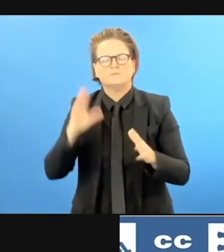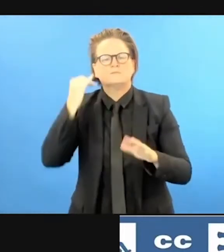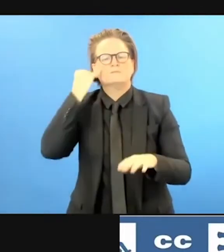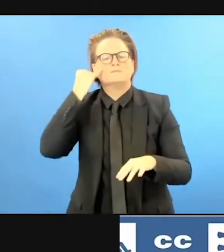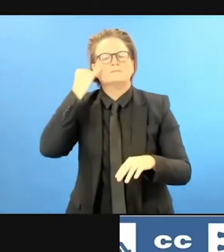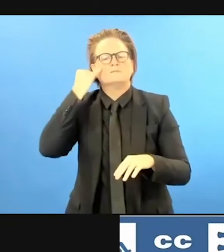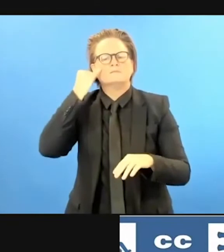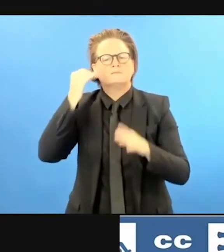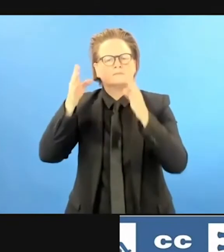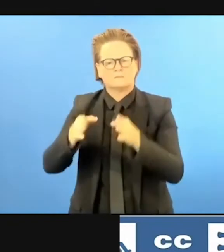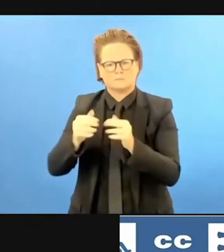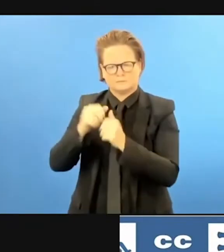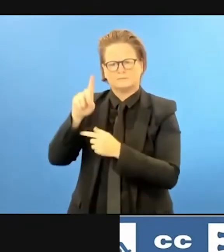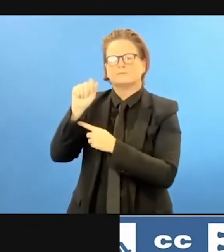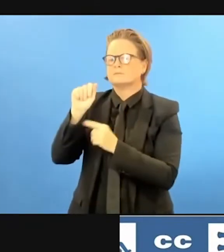that is?